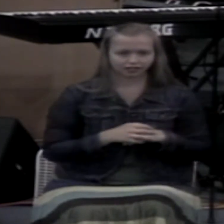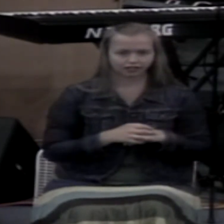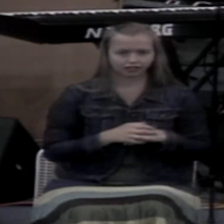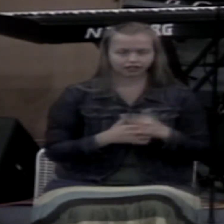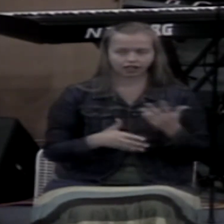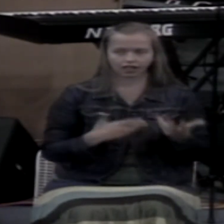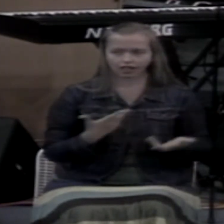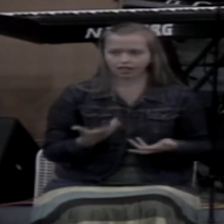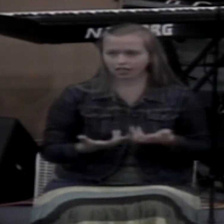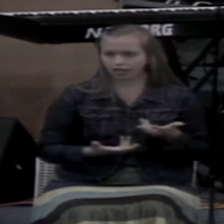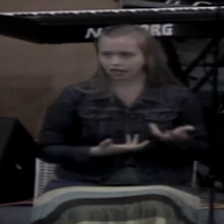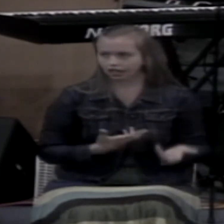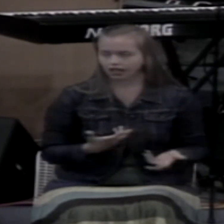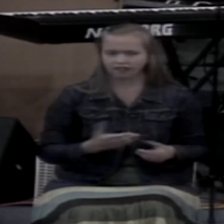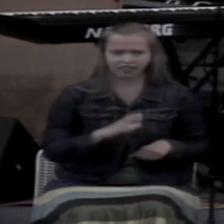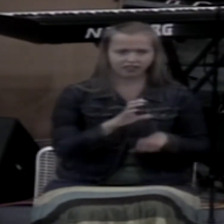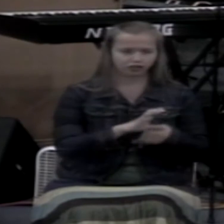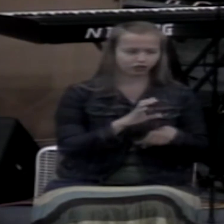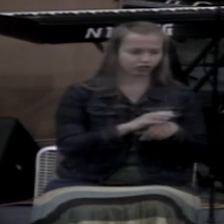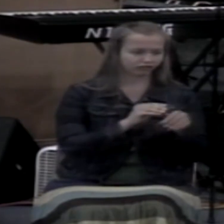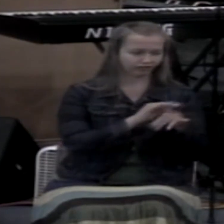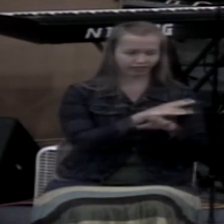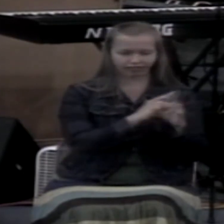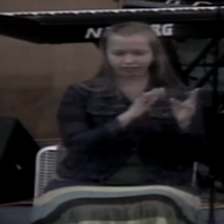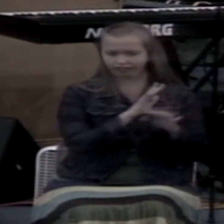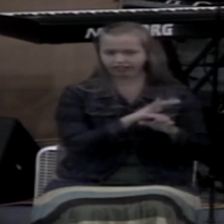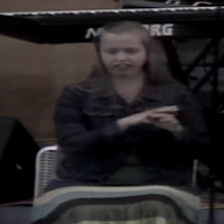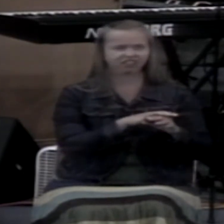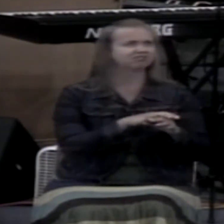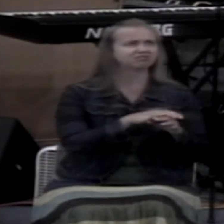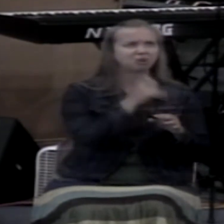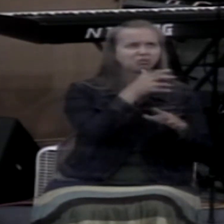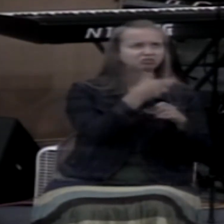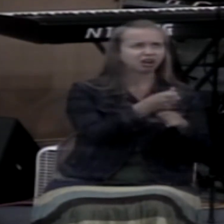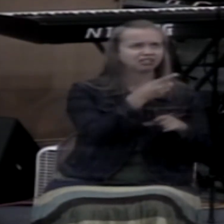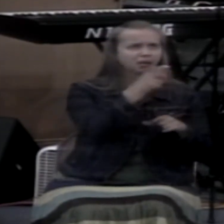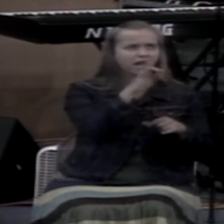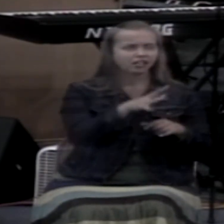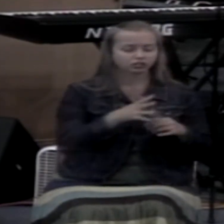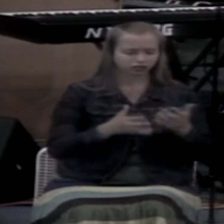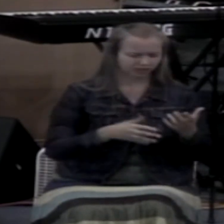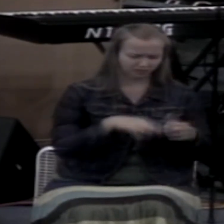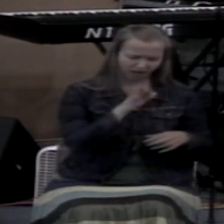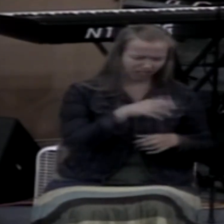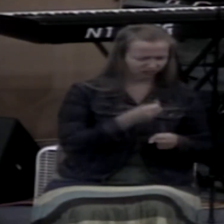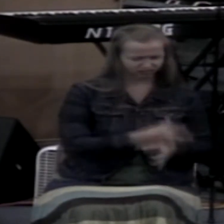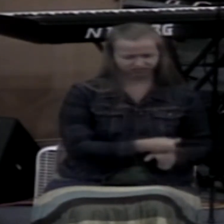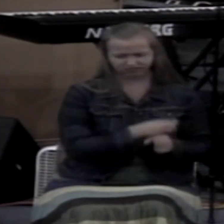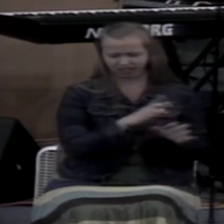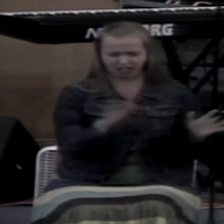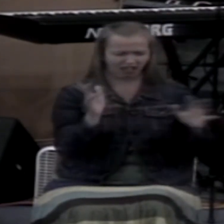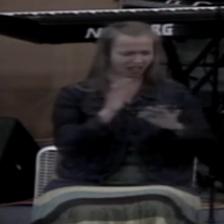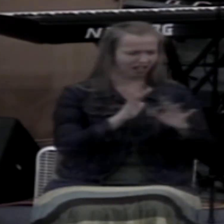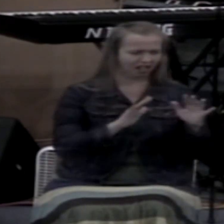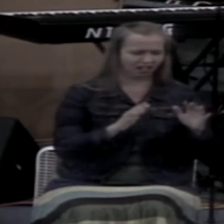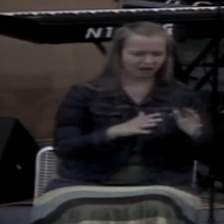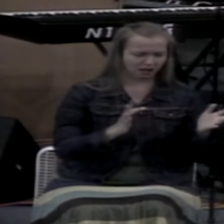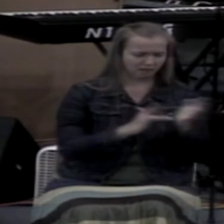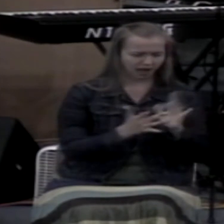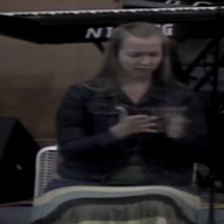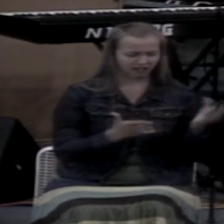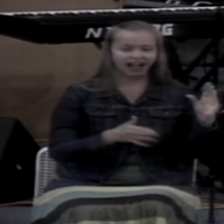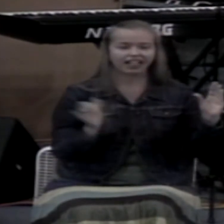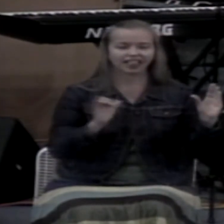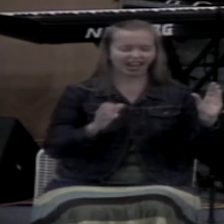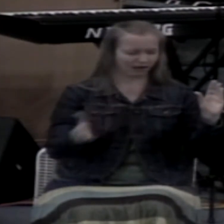the Bible as a club, you know, to pound people over the heads. Now, it's a good system.